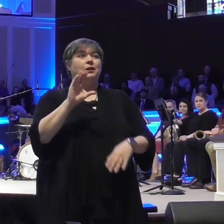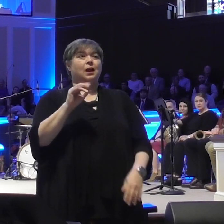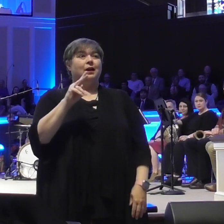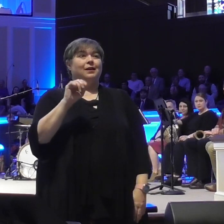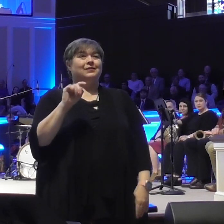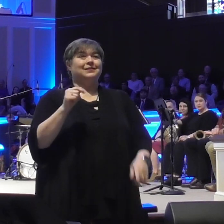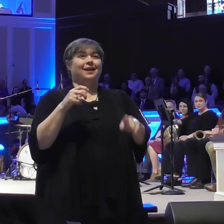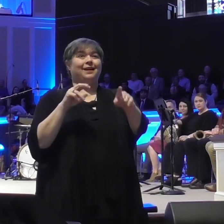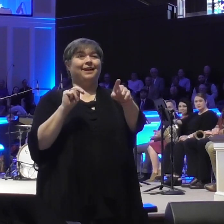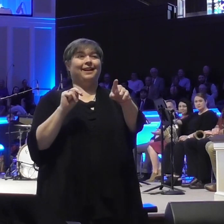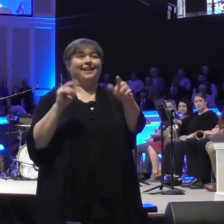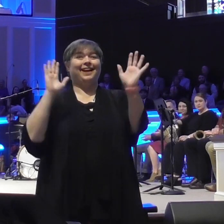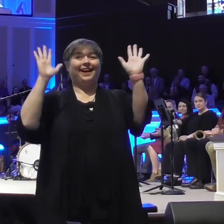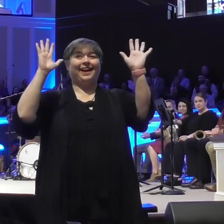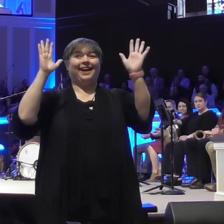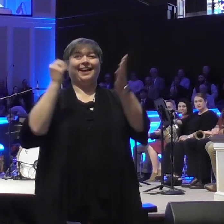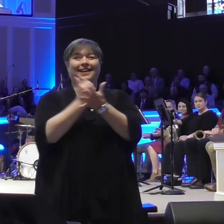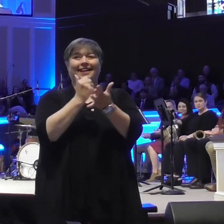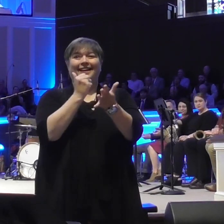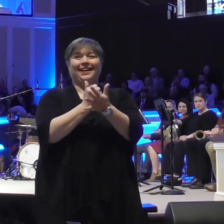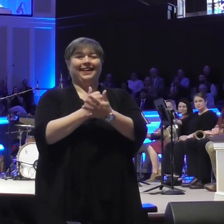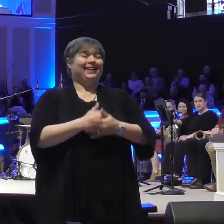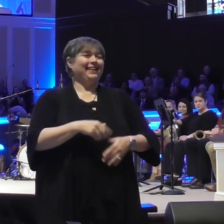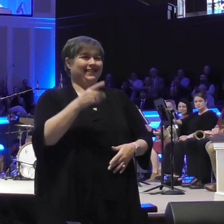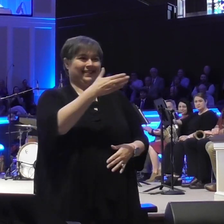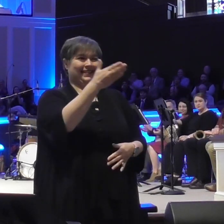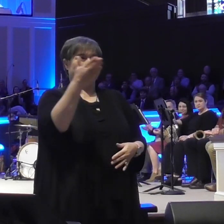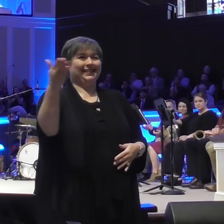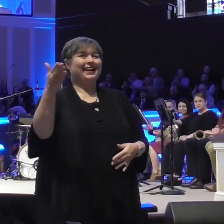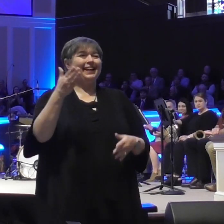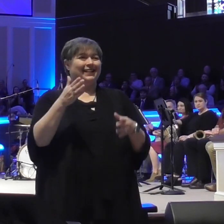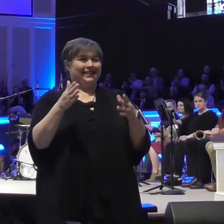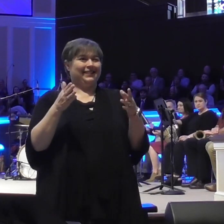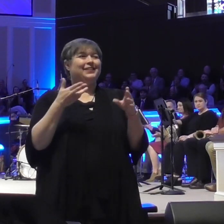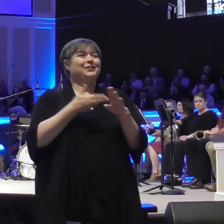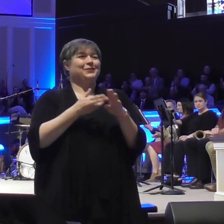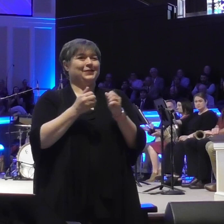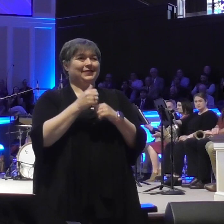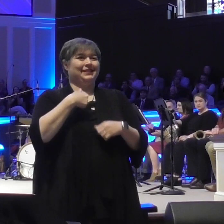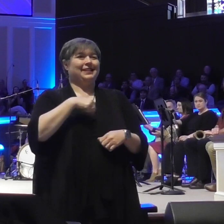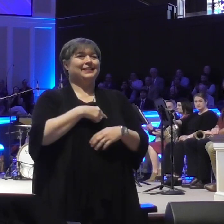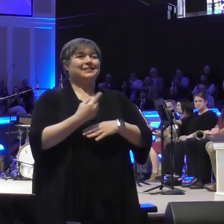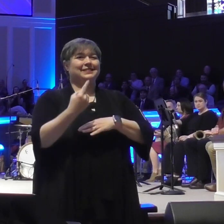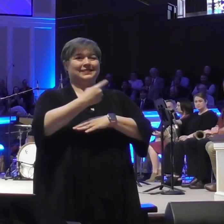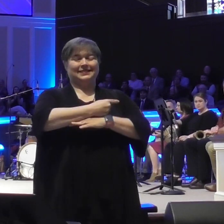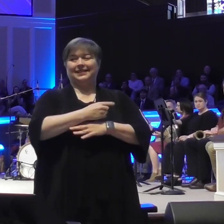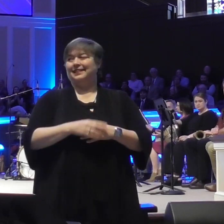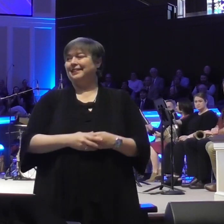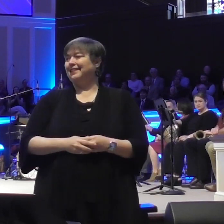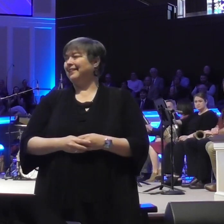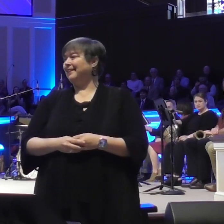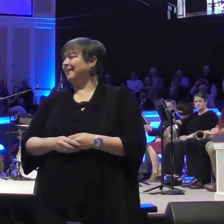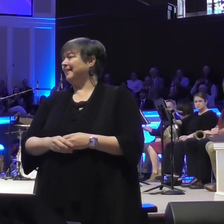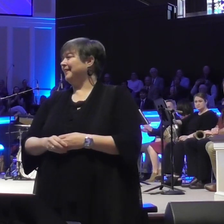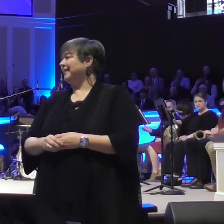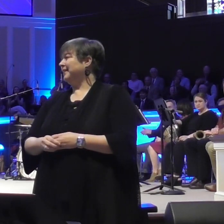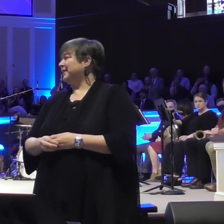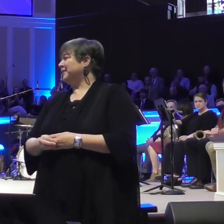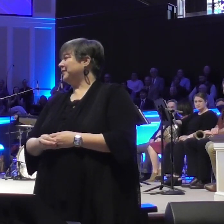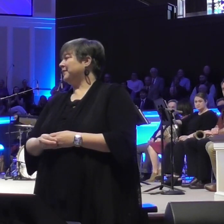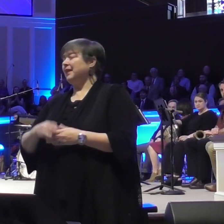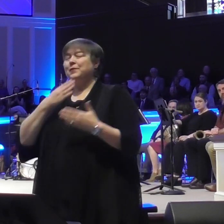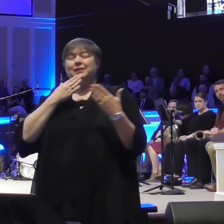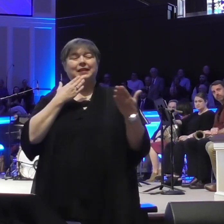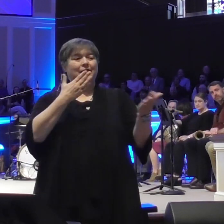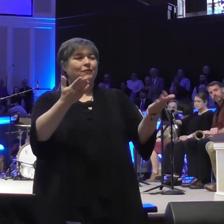Is that right? I got something right today, right? It's going to be a good day. We're so thankful that you're here and worshiping with us today. Thank